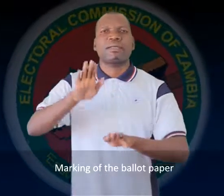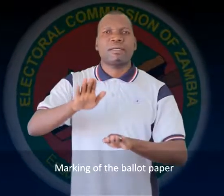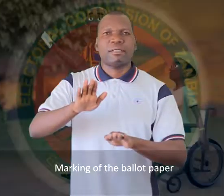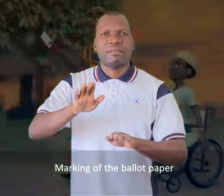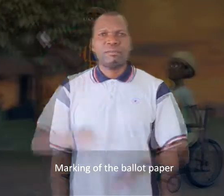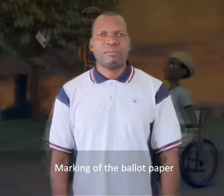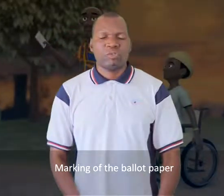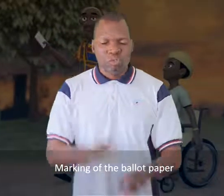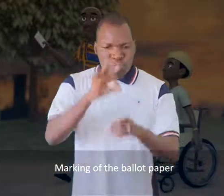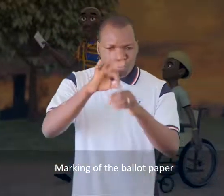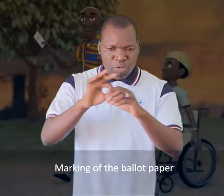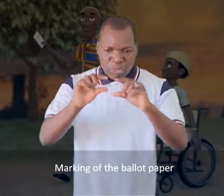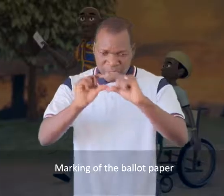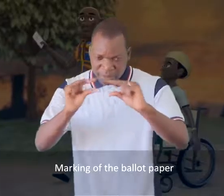Marking of the ballot paper.